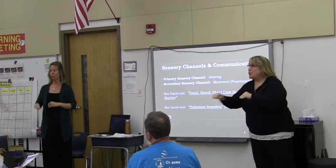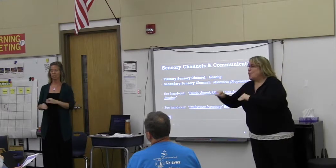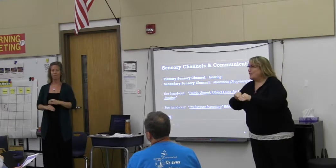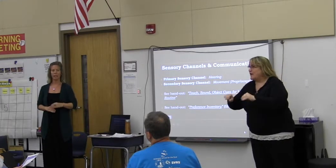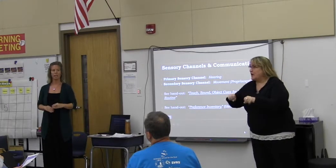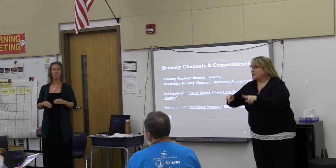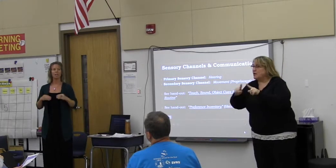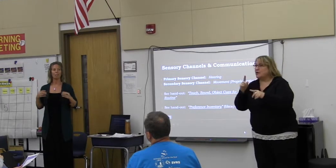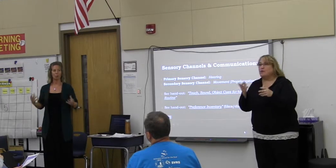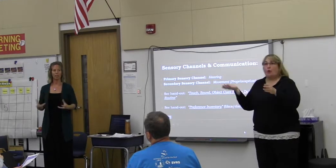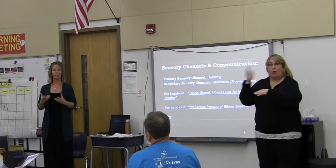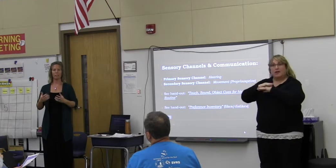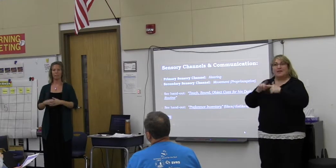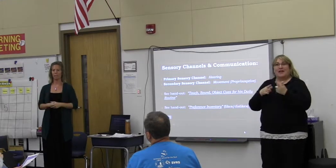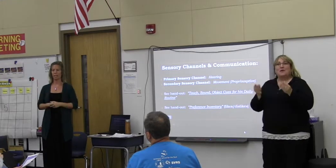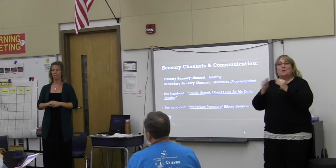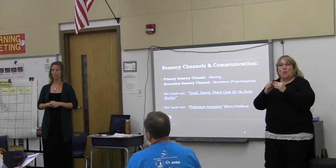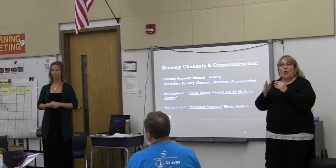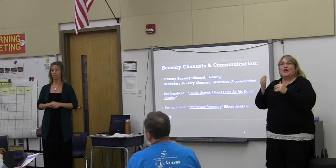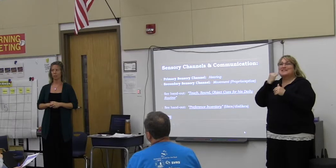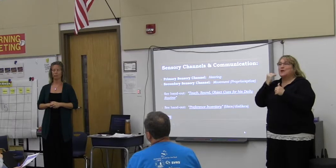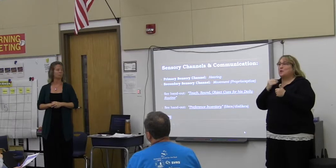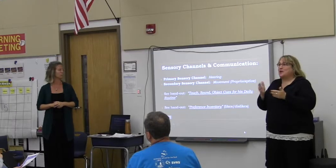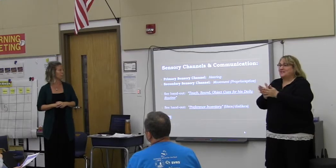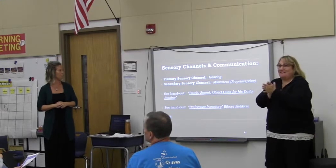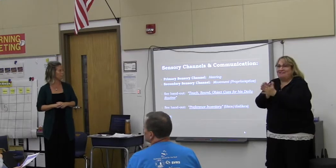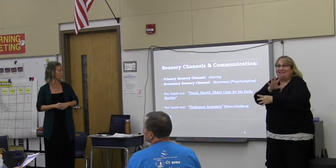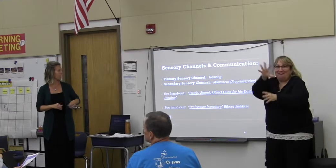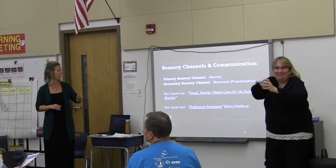move throughout his day, the more he's going to be engaged to learn.